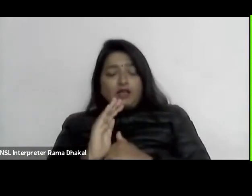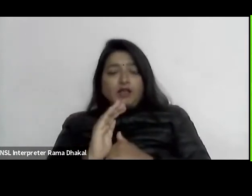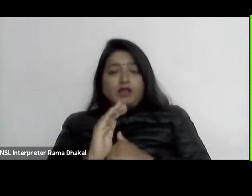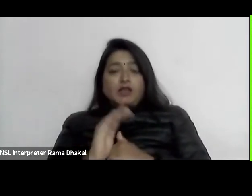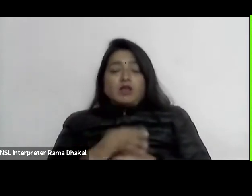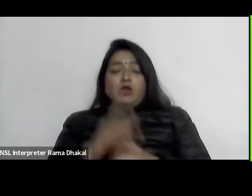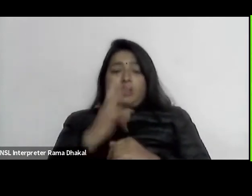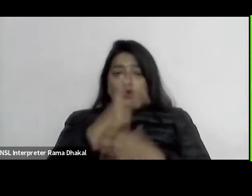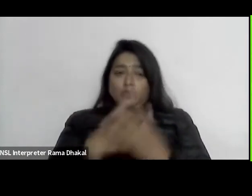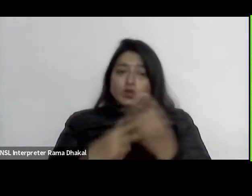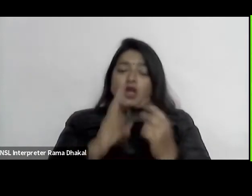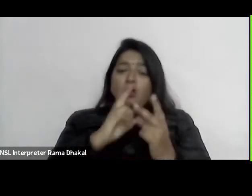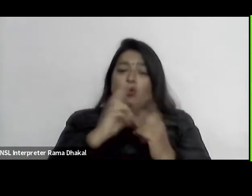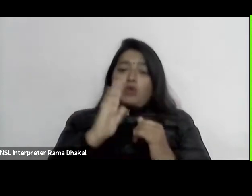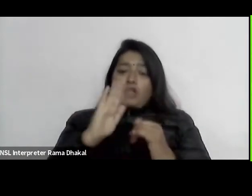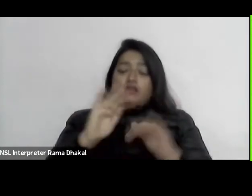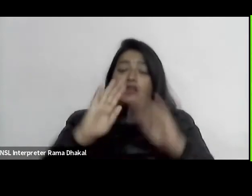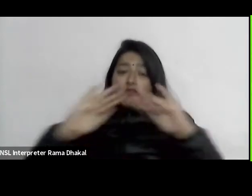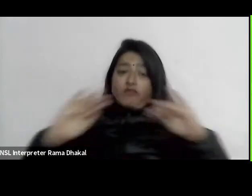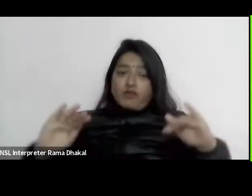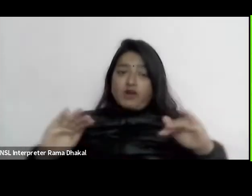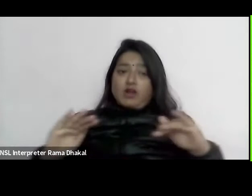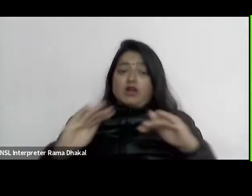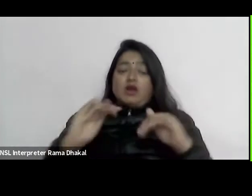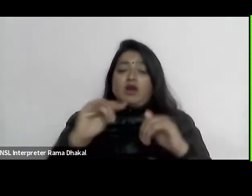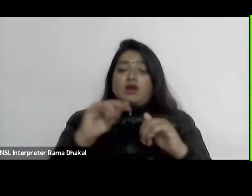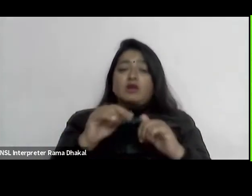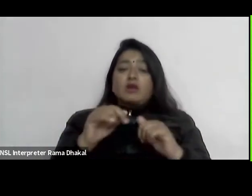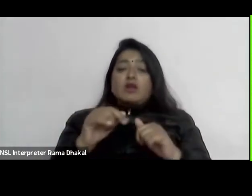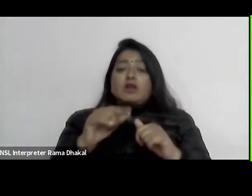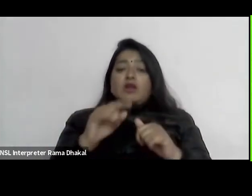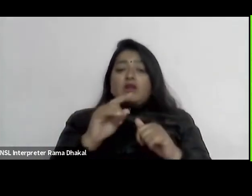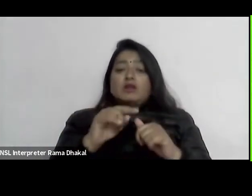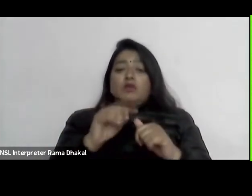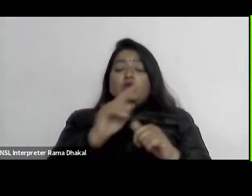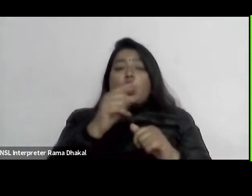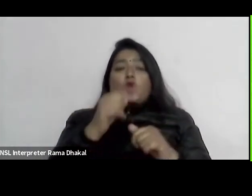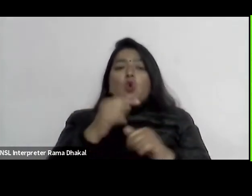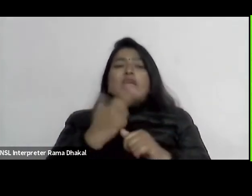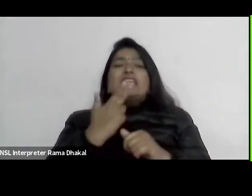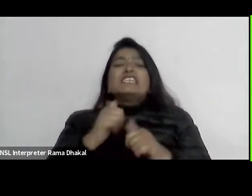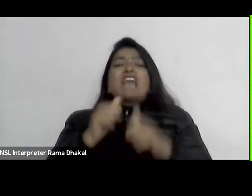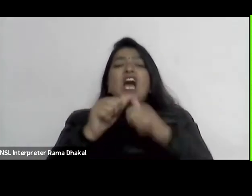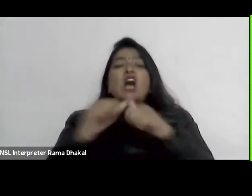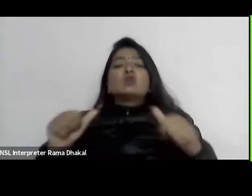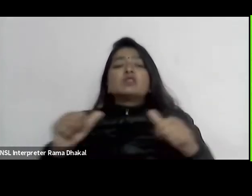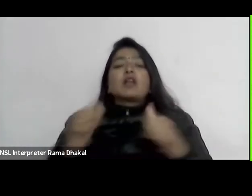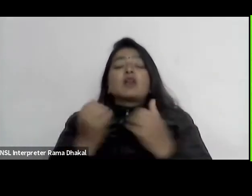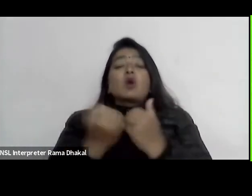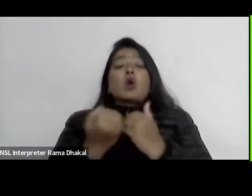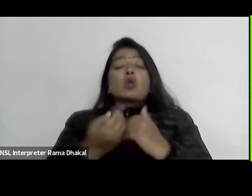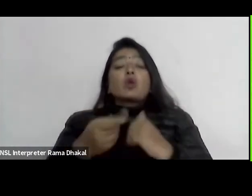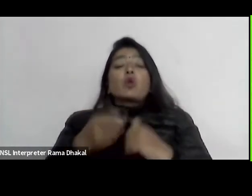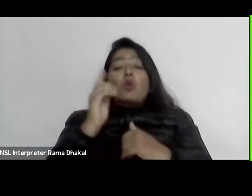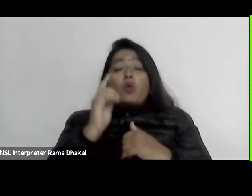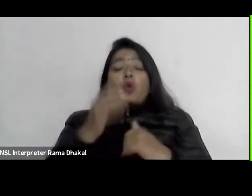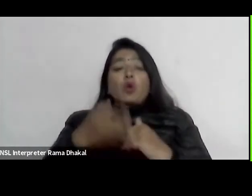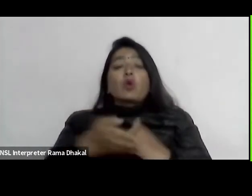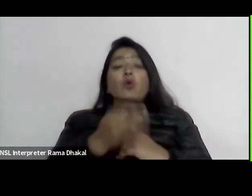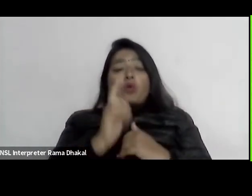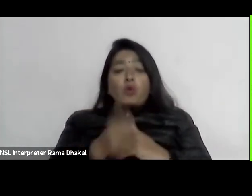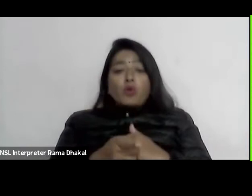realities. And the differences vary according to consent. They're united by an